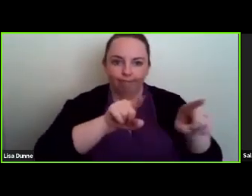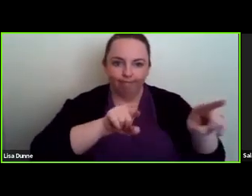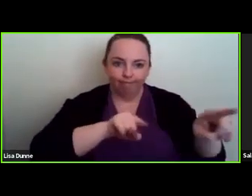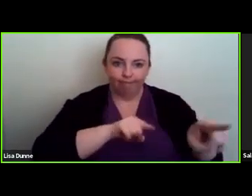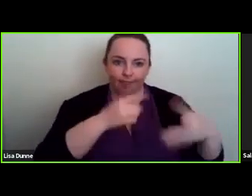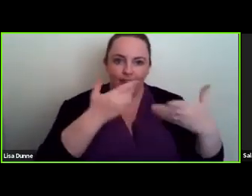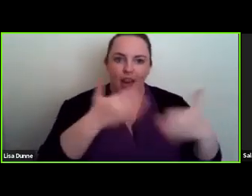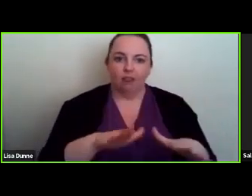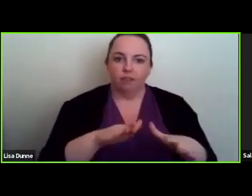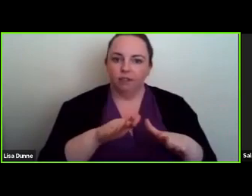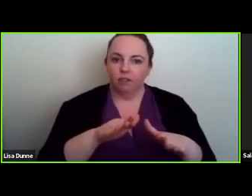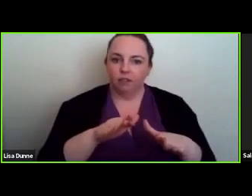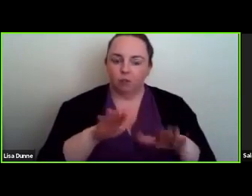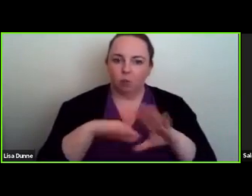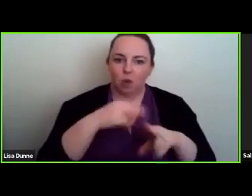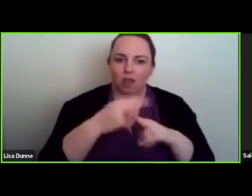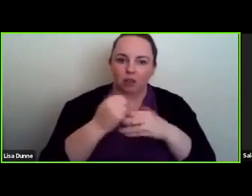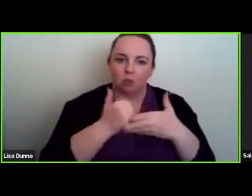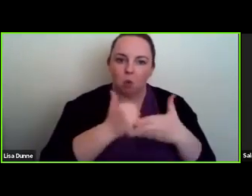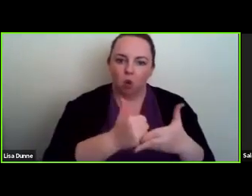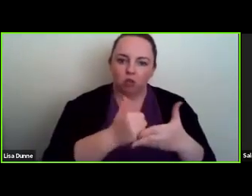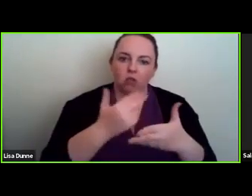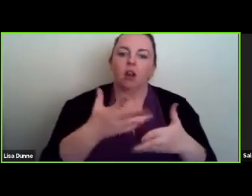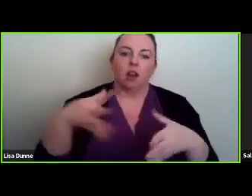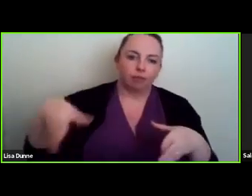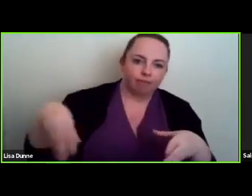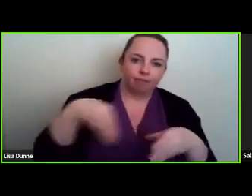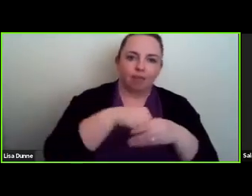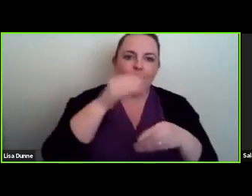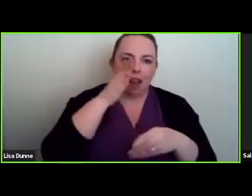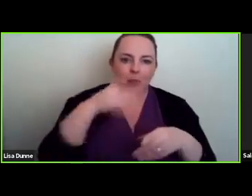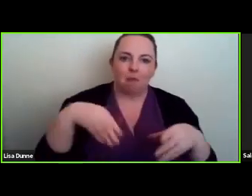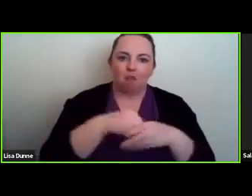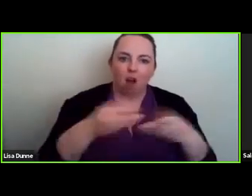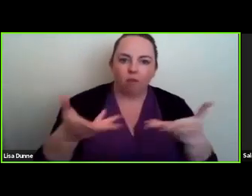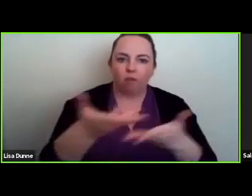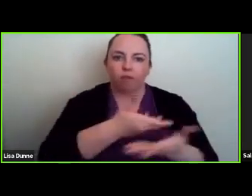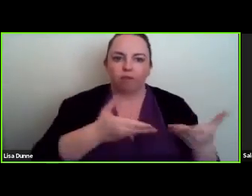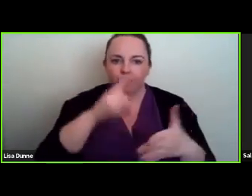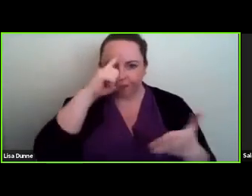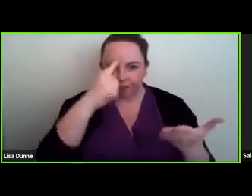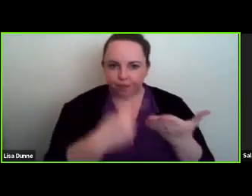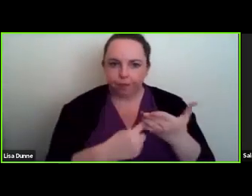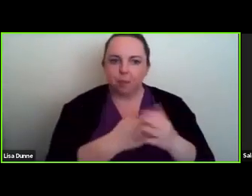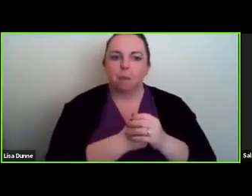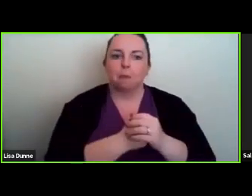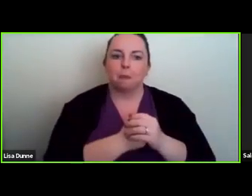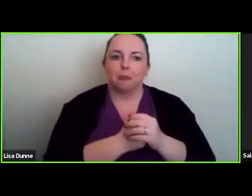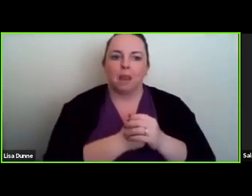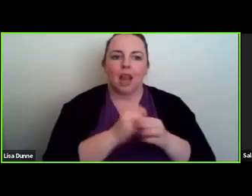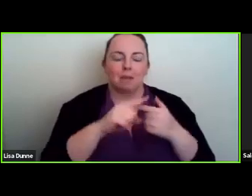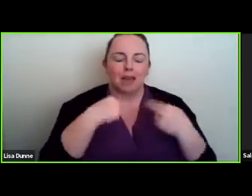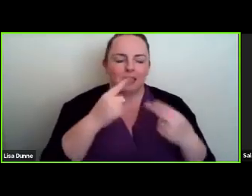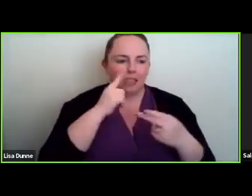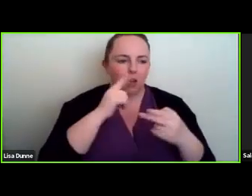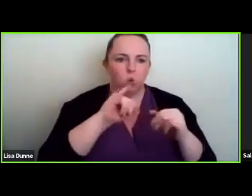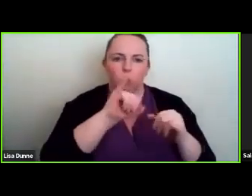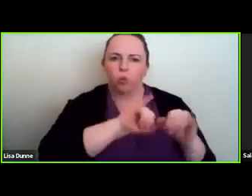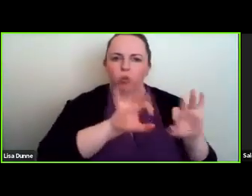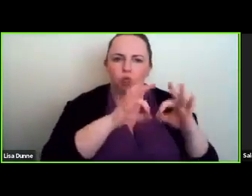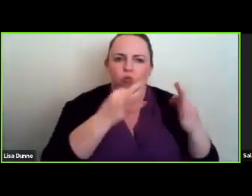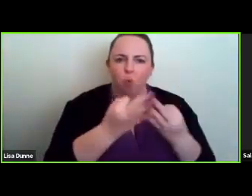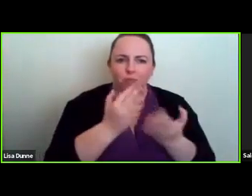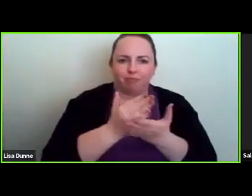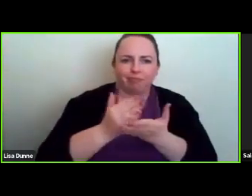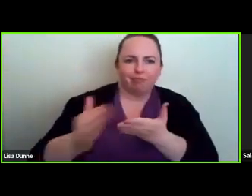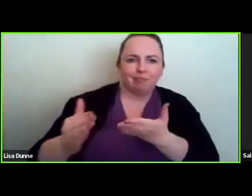to the table if they are needed. And for the fact still they will be needed. We also need to look into the marginalized groups and those who are living at the edge